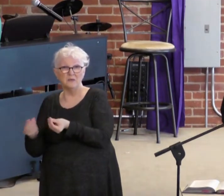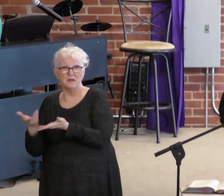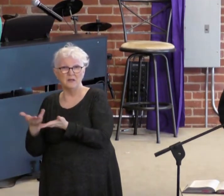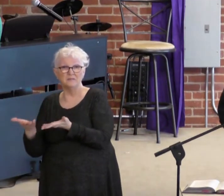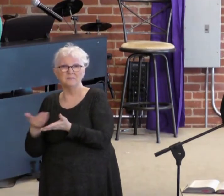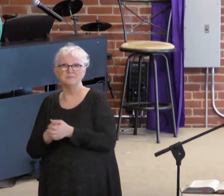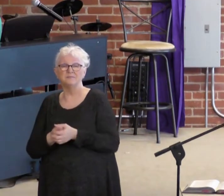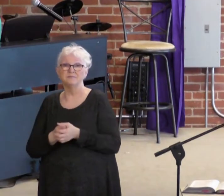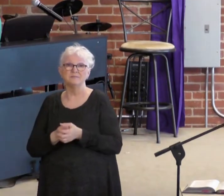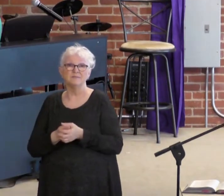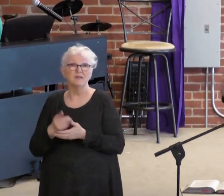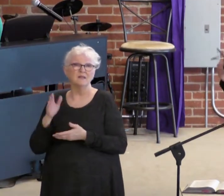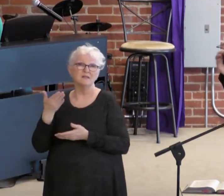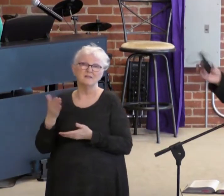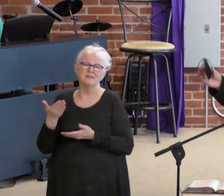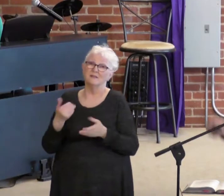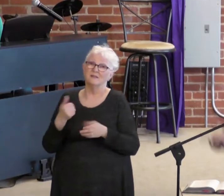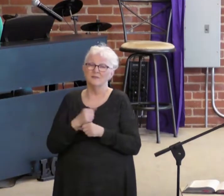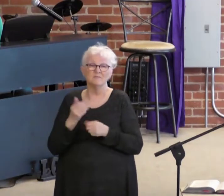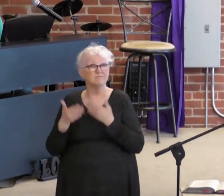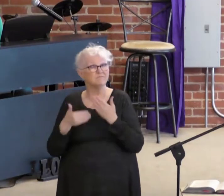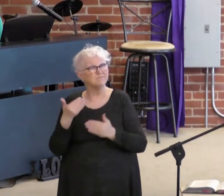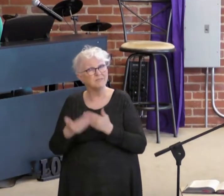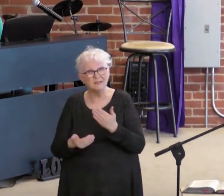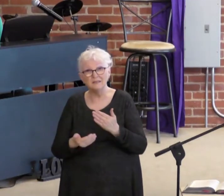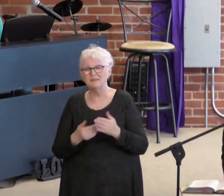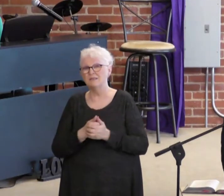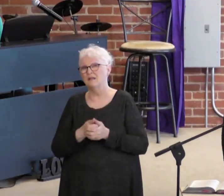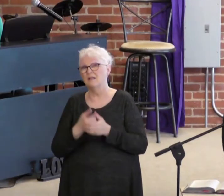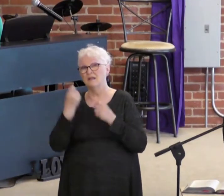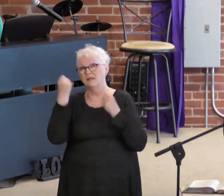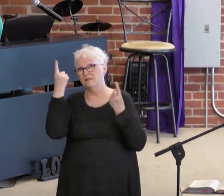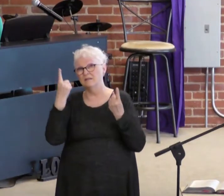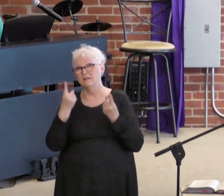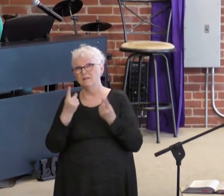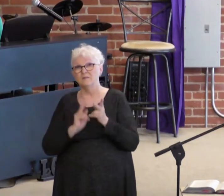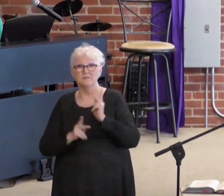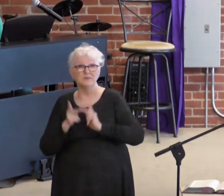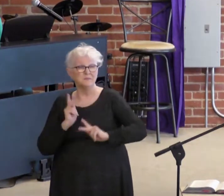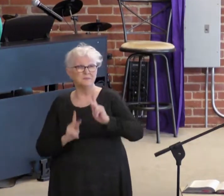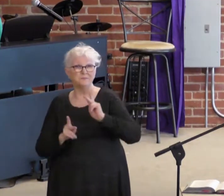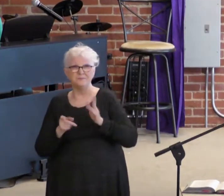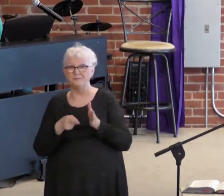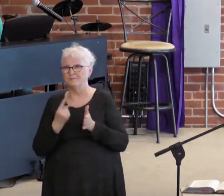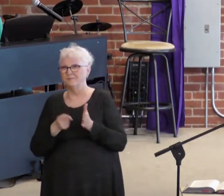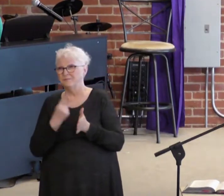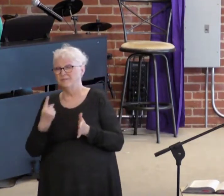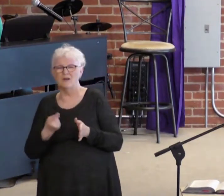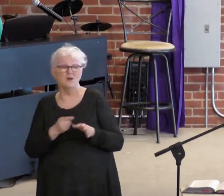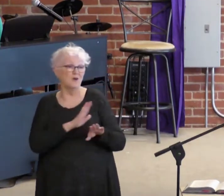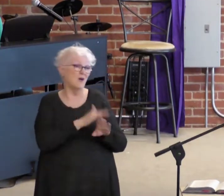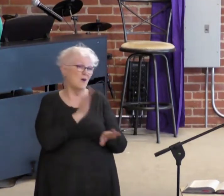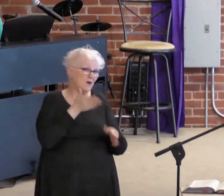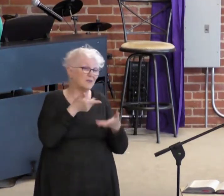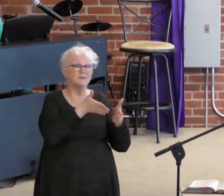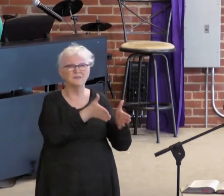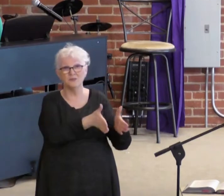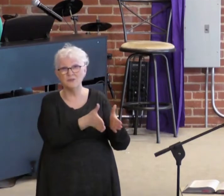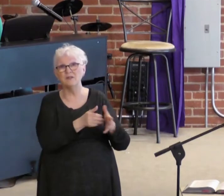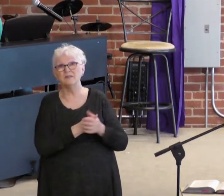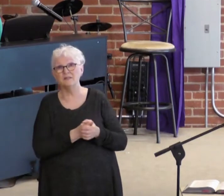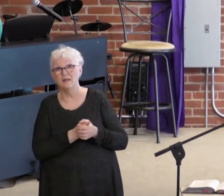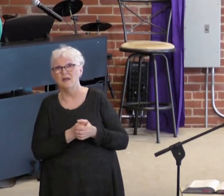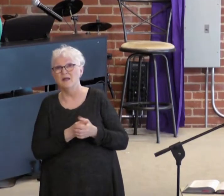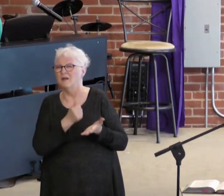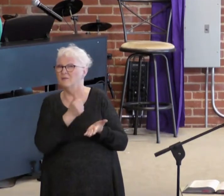in life, we understand that sometimes people are getting off the streets, and we do so